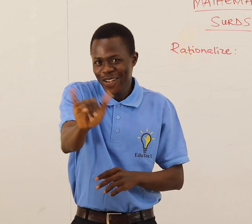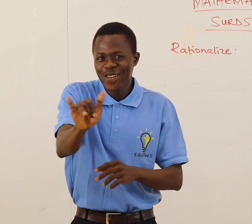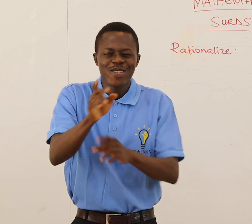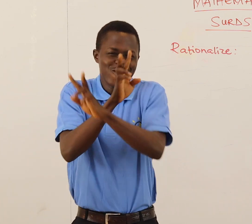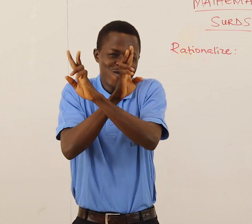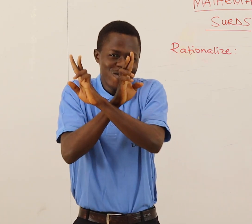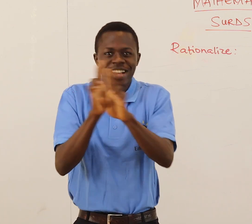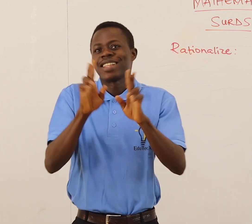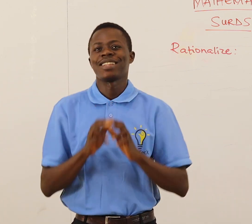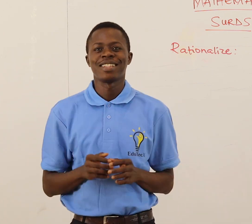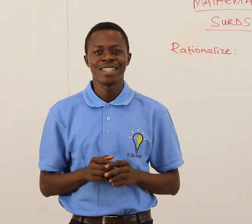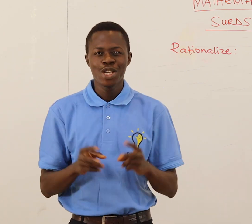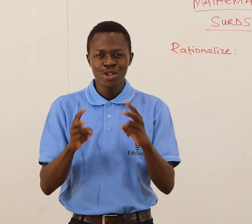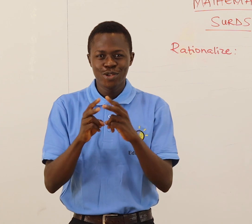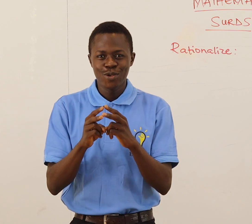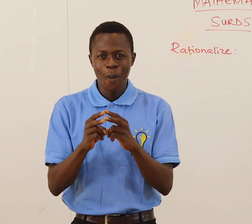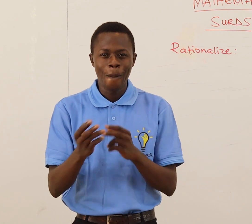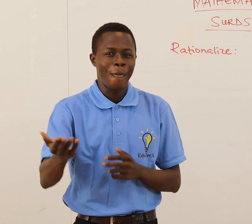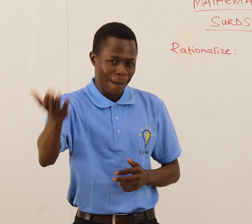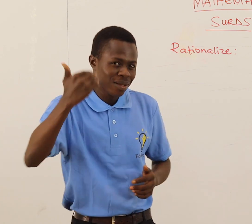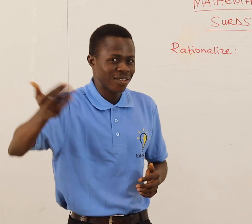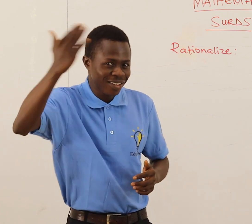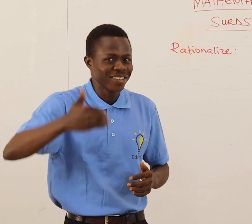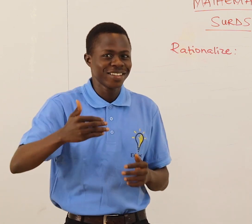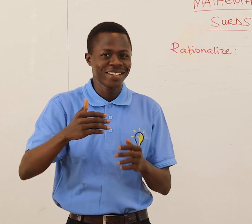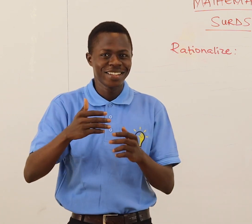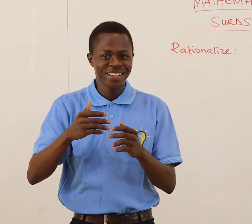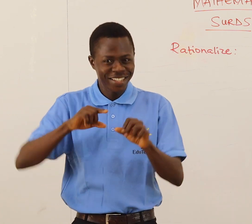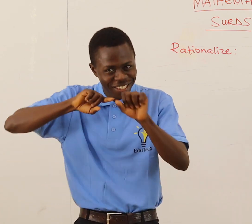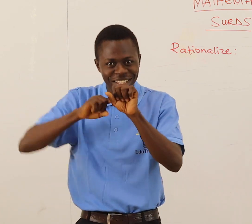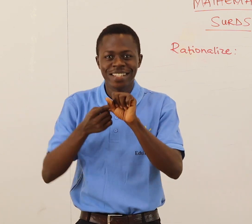as ready as you are. So come along, let's begin.